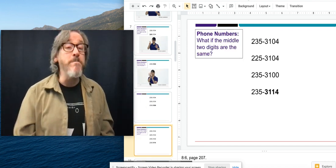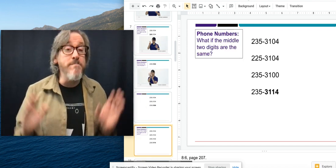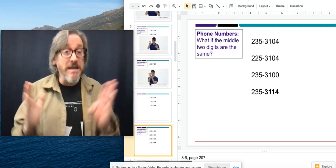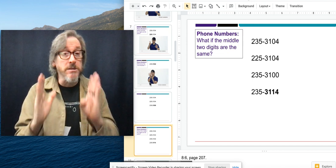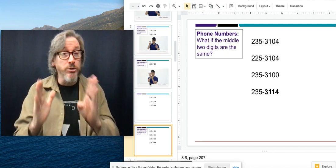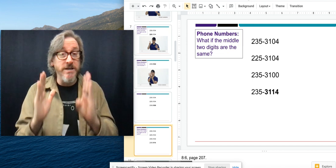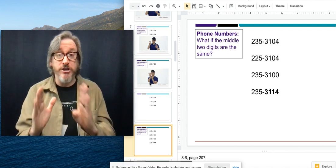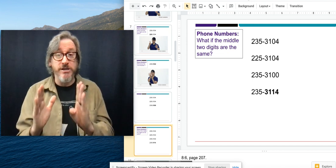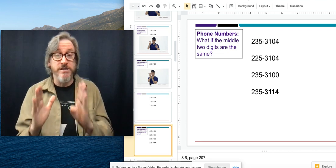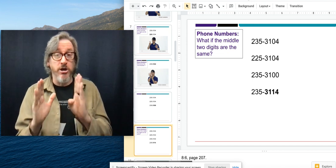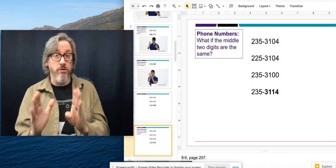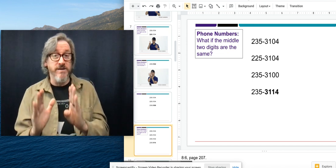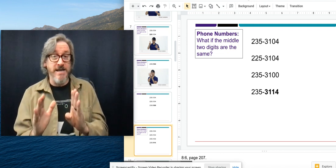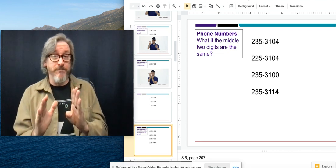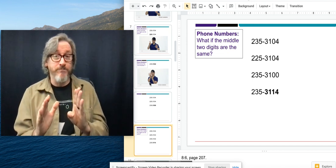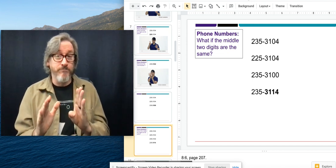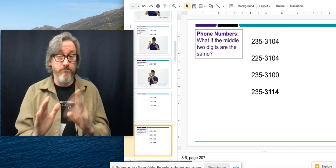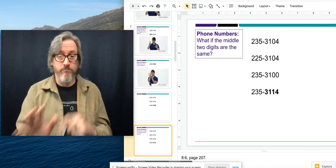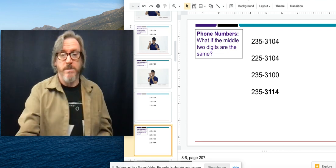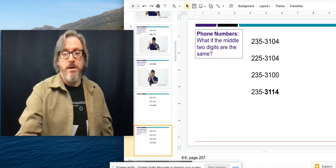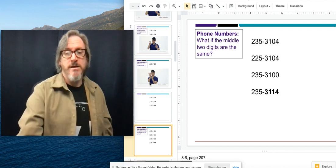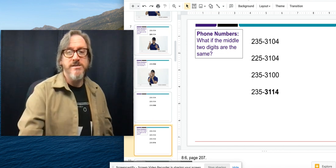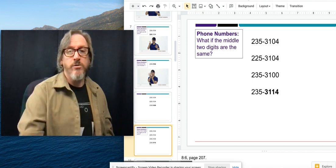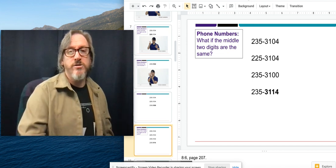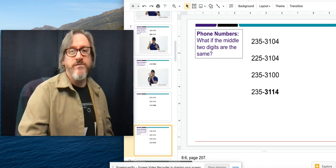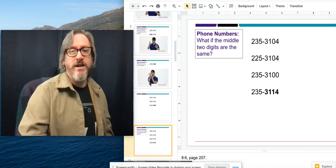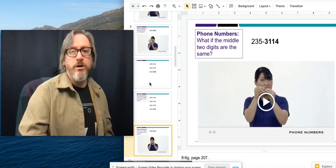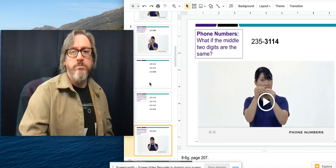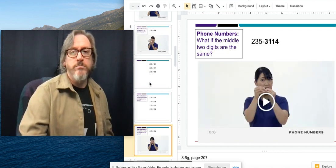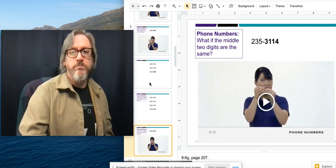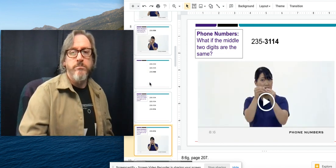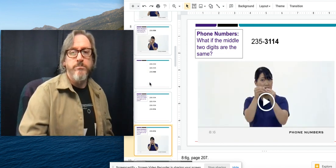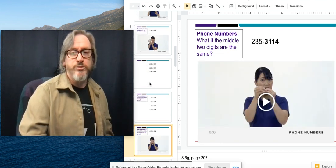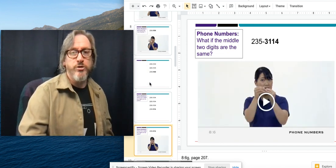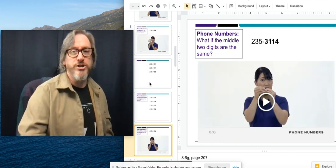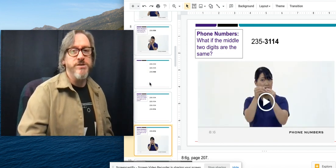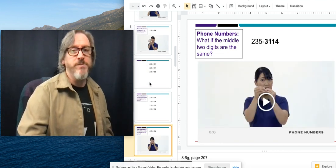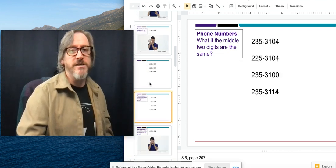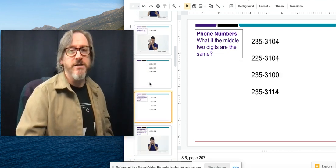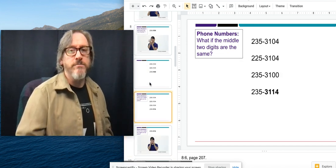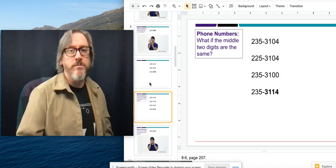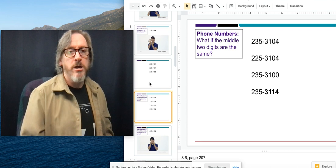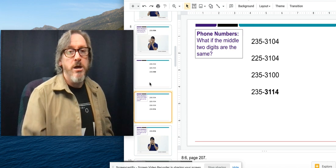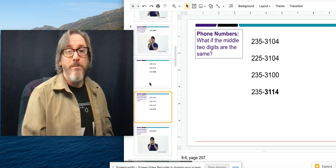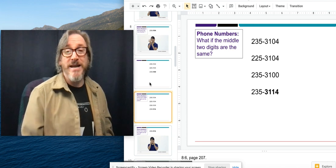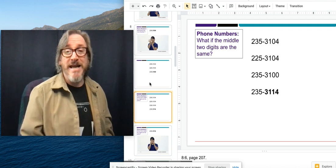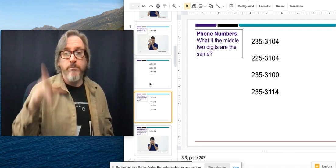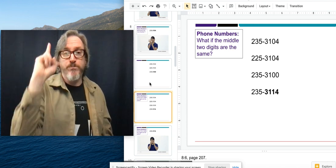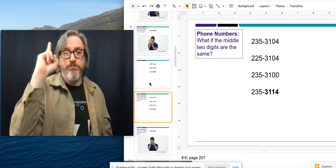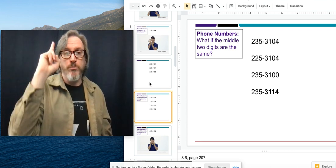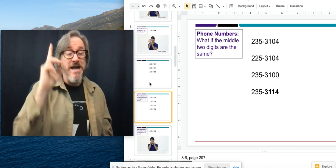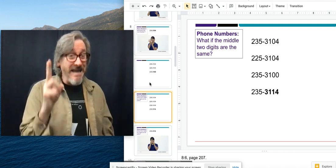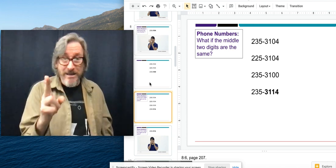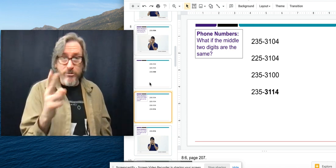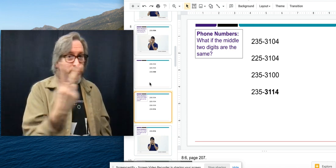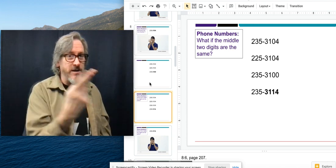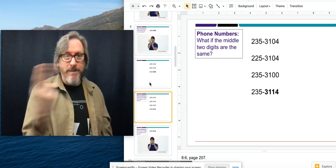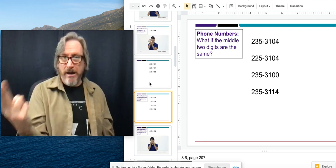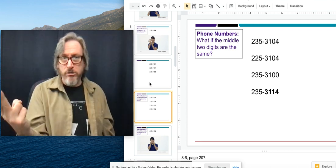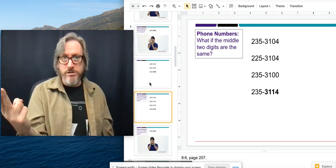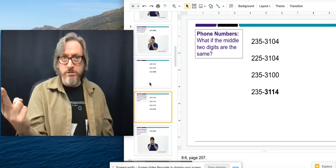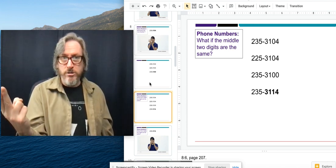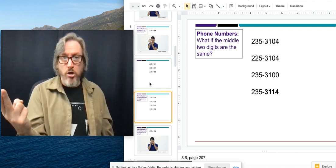What if the middle 2 digits are the same? So there's a video where she explains it. But again, boom, either